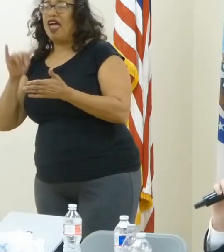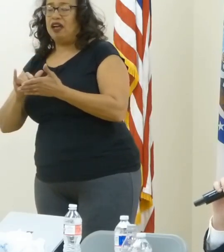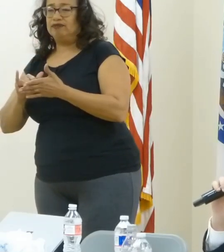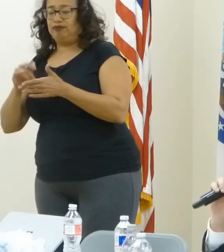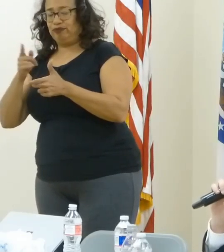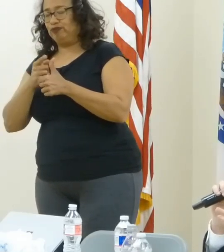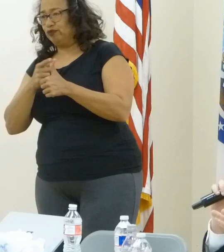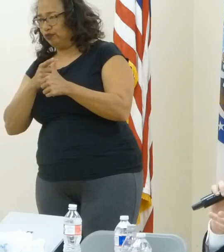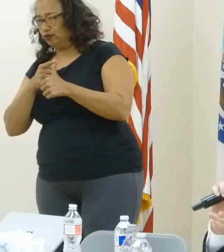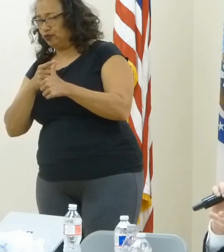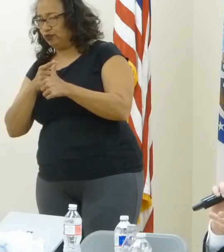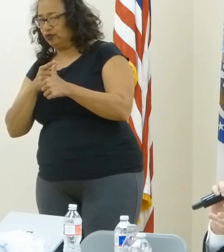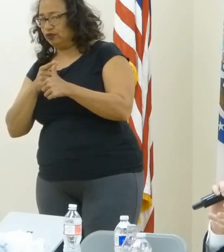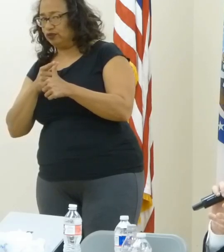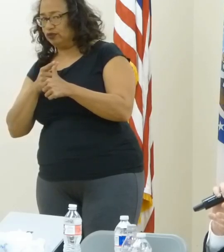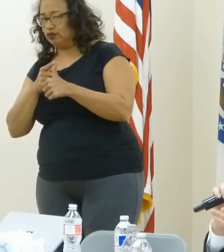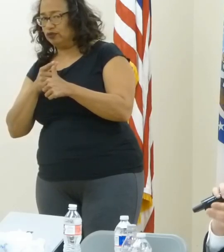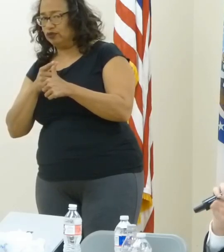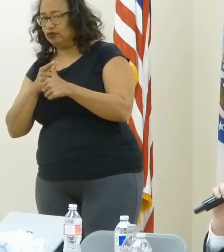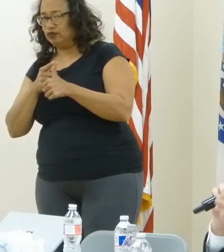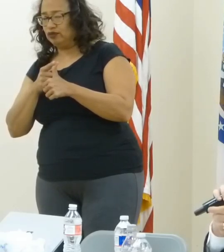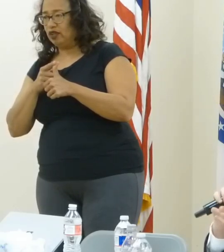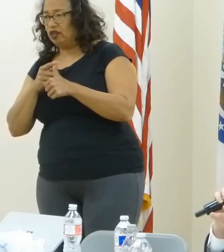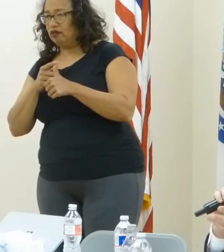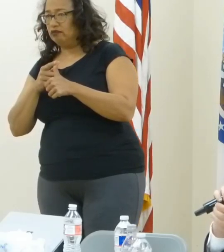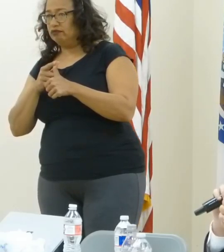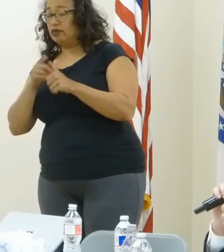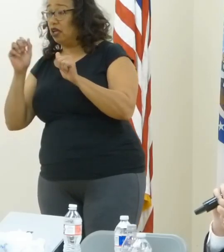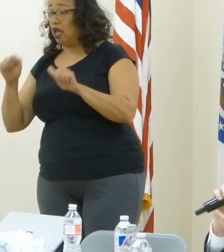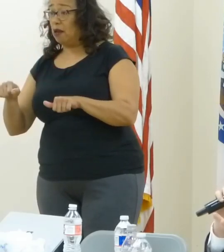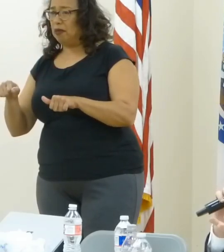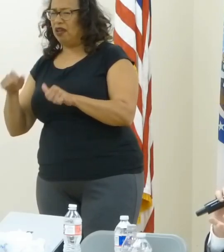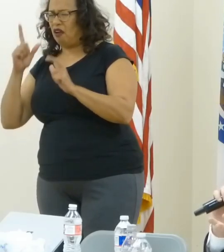address. One of those will be could be a voter ID